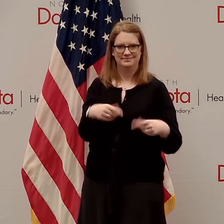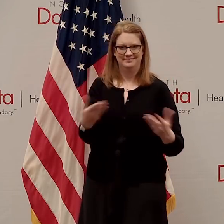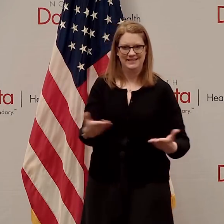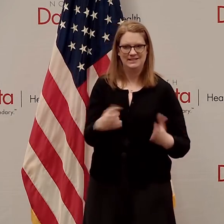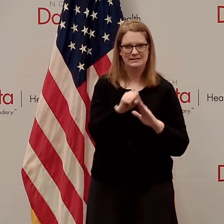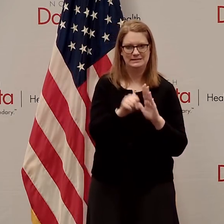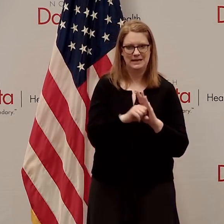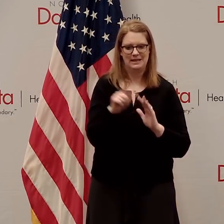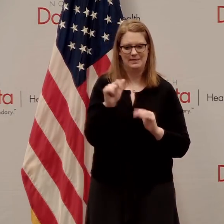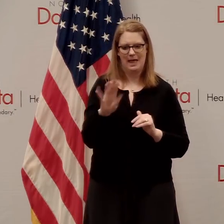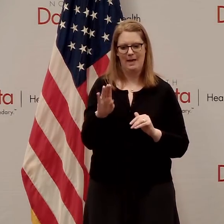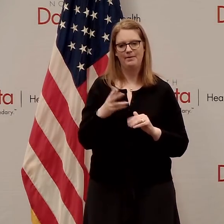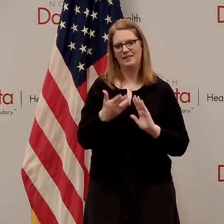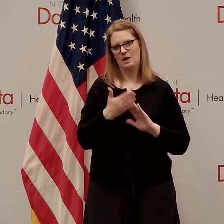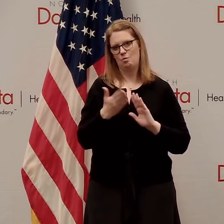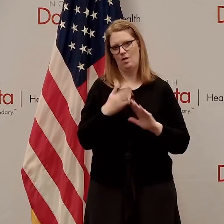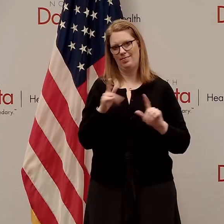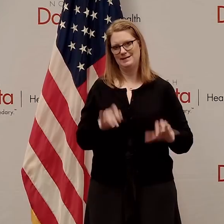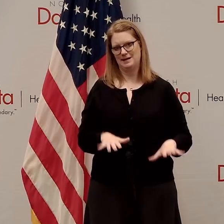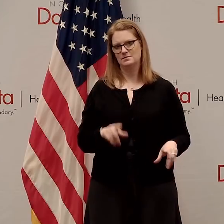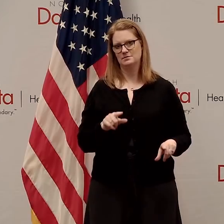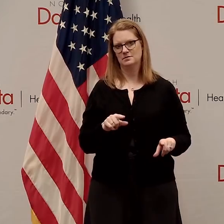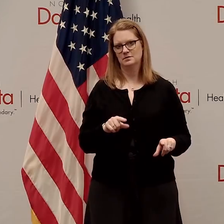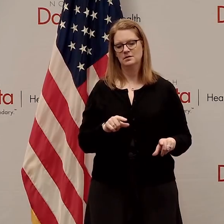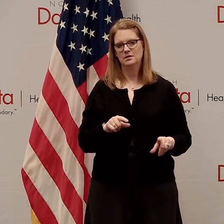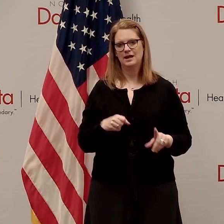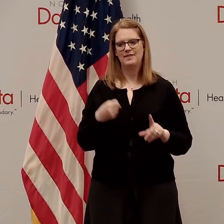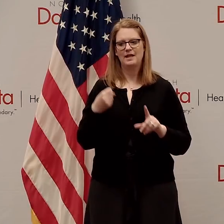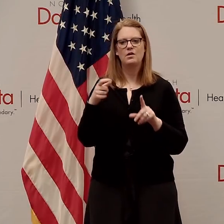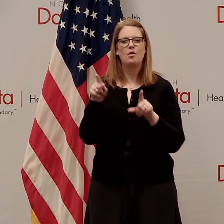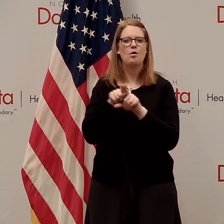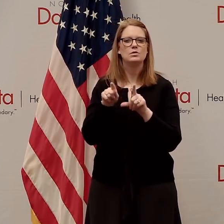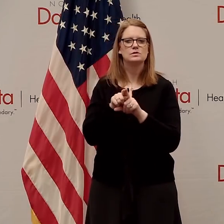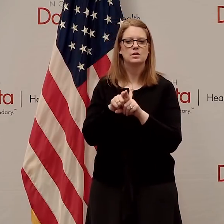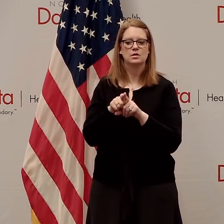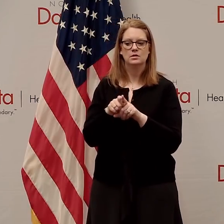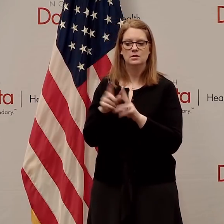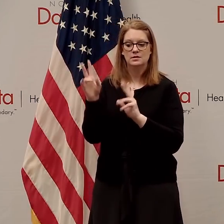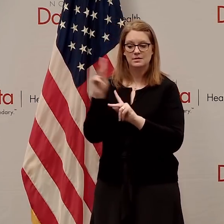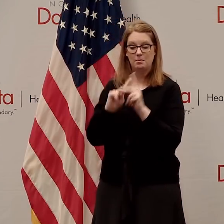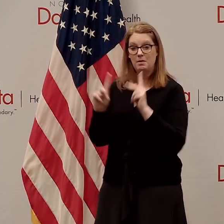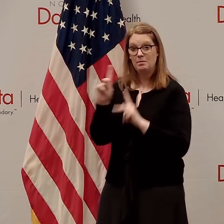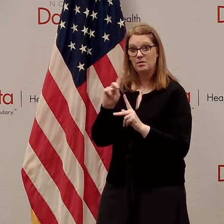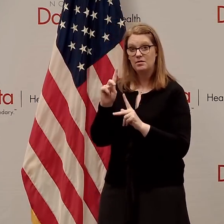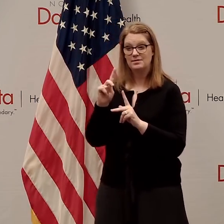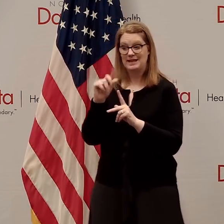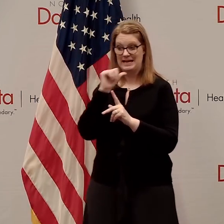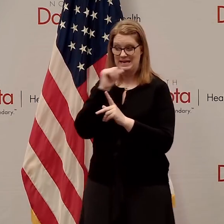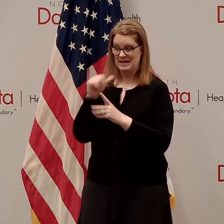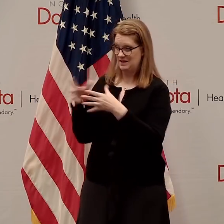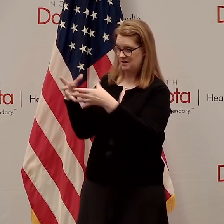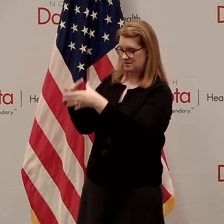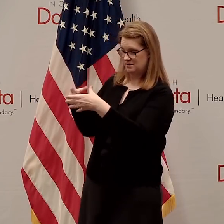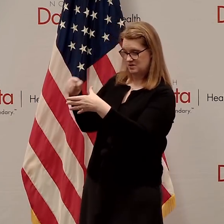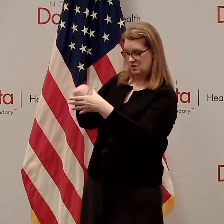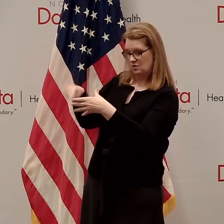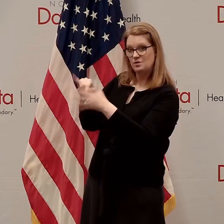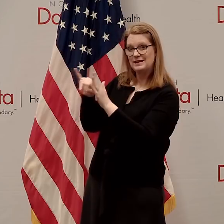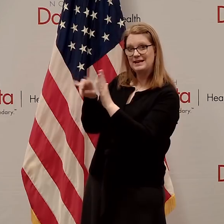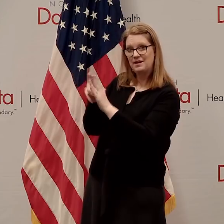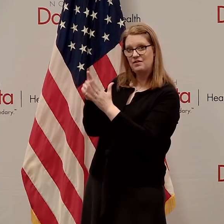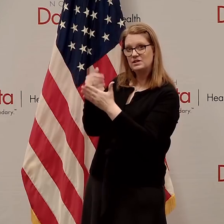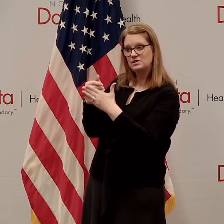lab, and run the tests on that. But we're also going to do randomized testing of people that were not part of those identified close